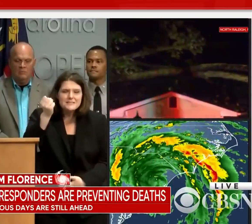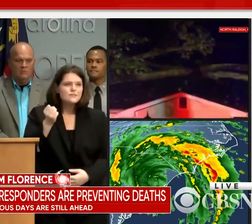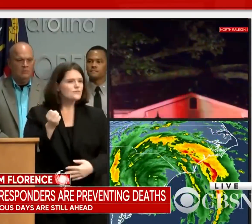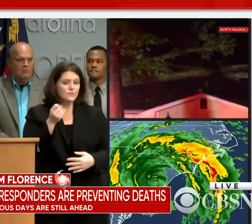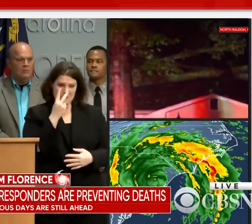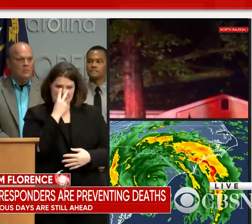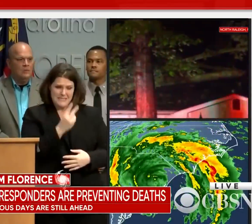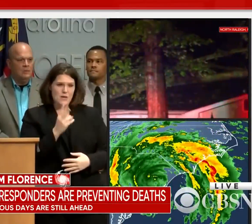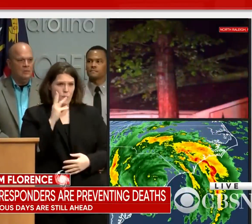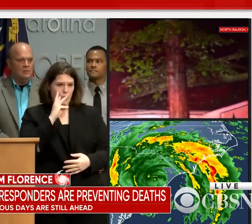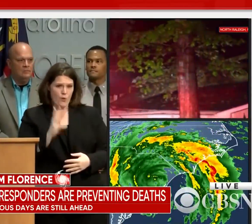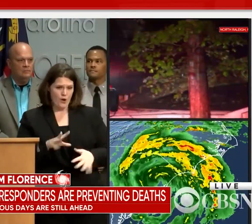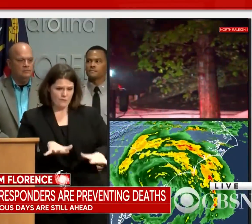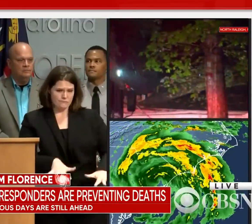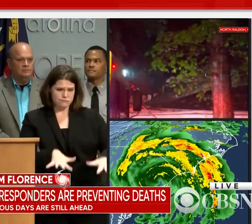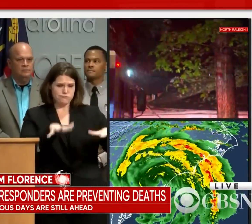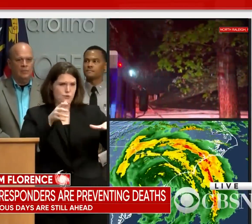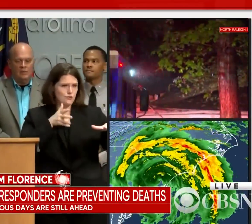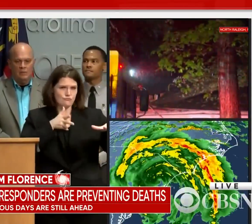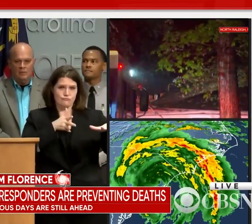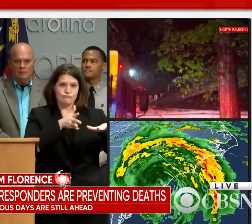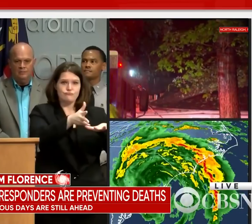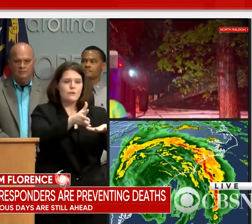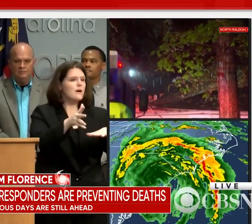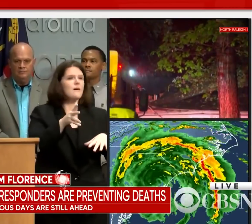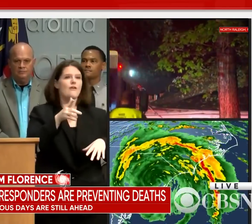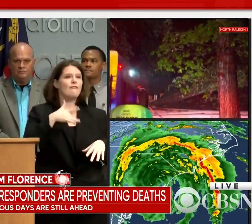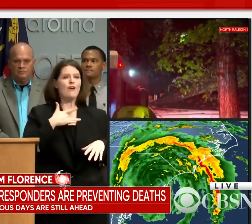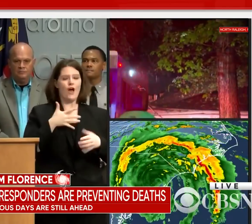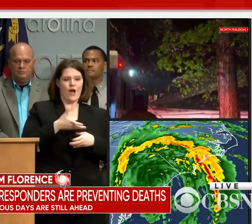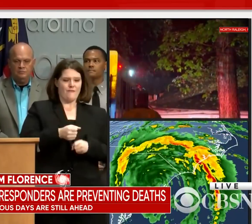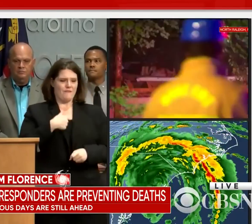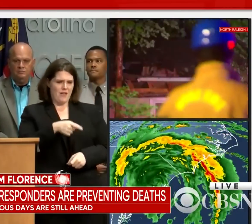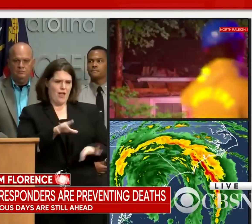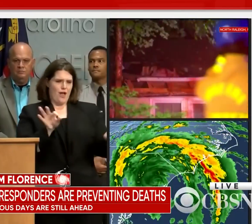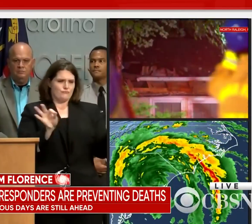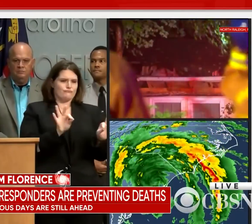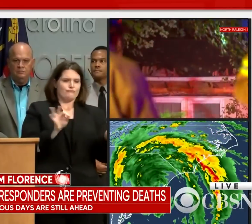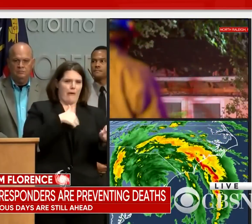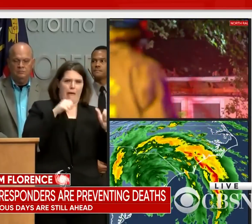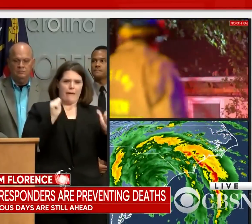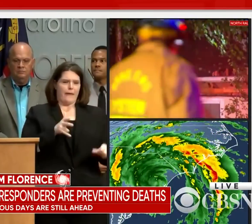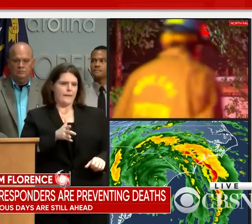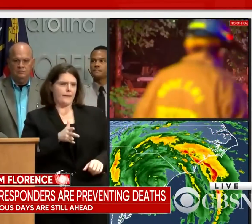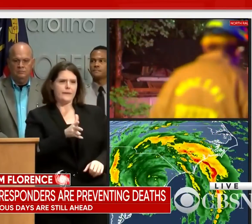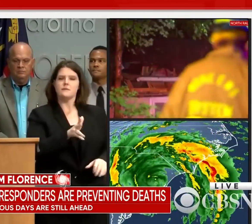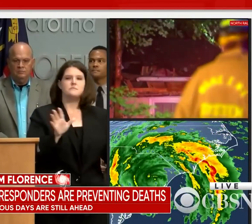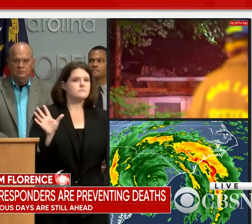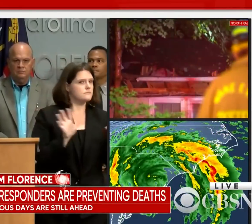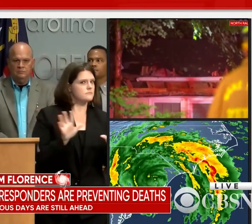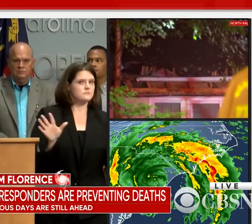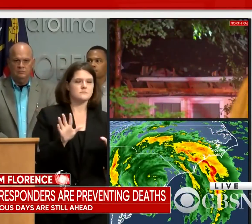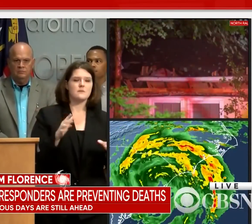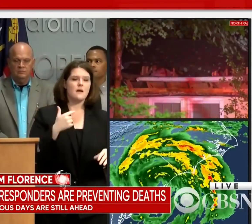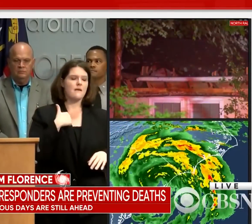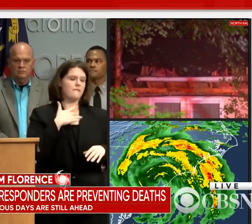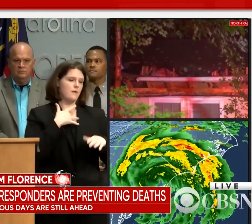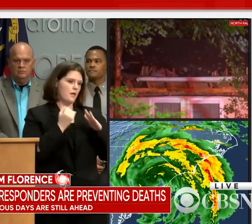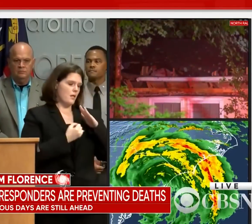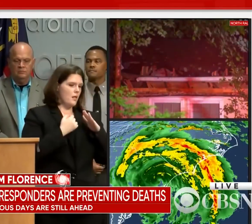Don't drive through water, no matter how confident you feel or how much you want to get out of the